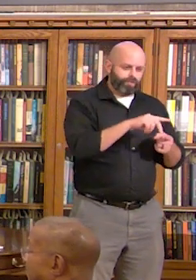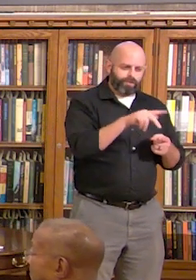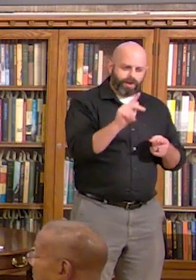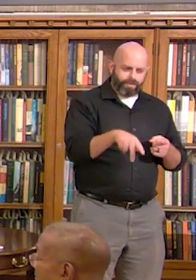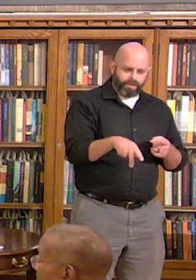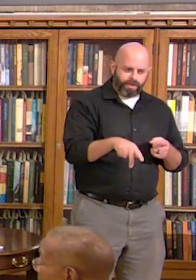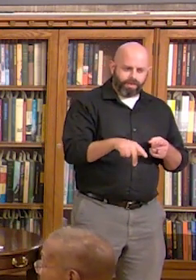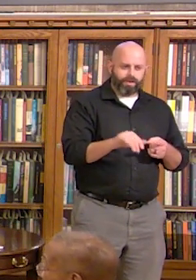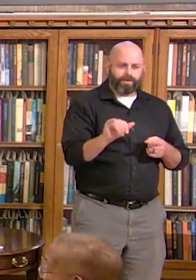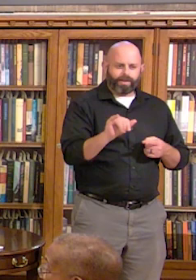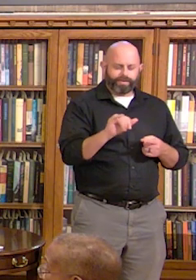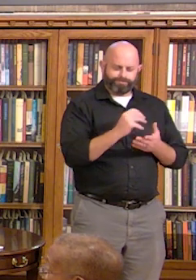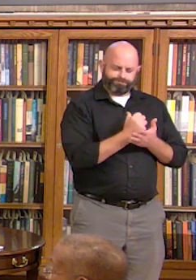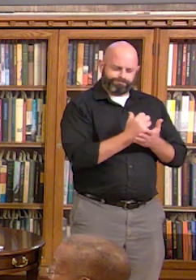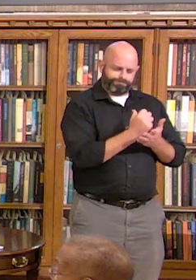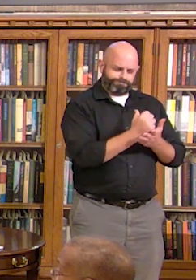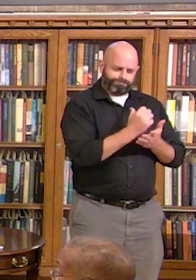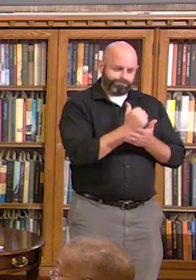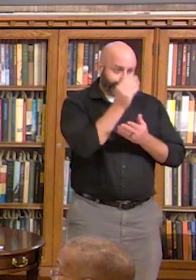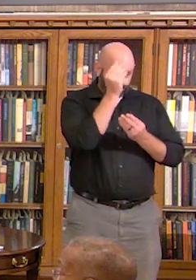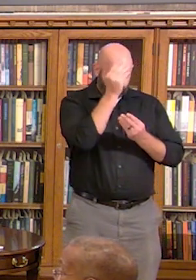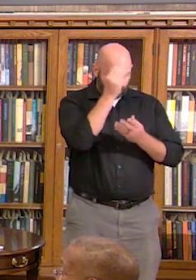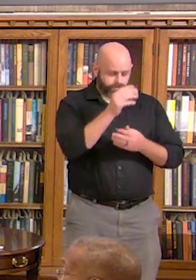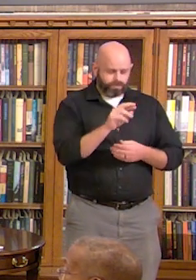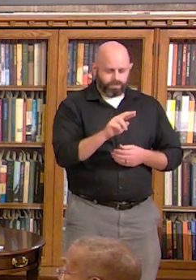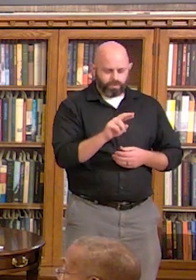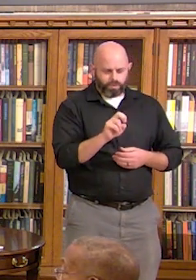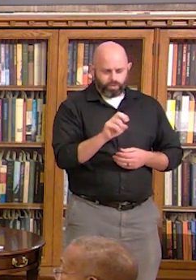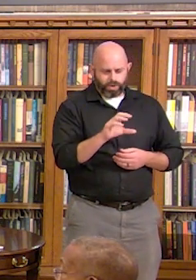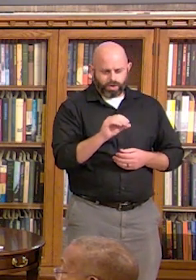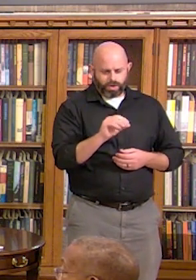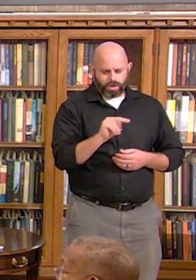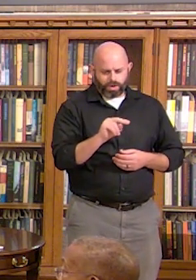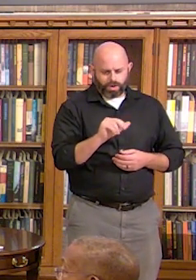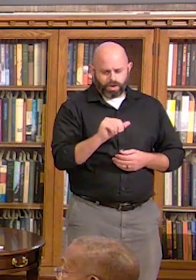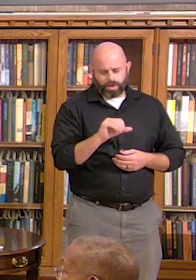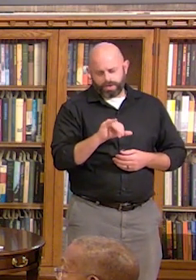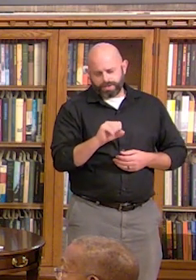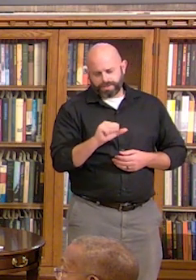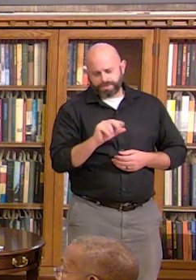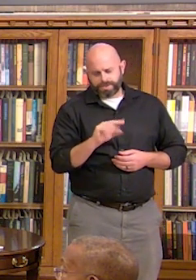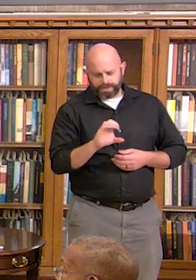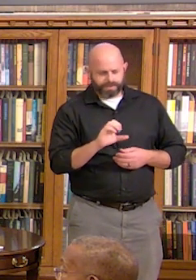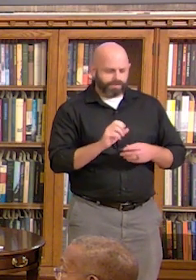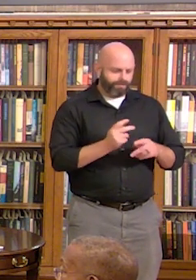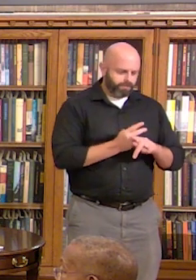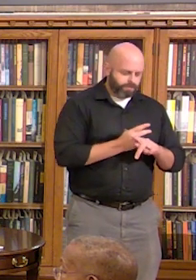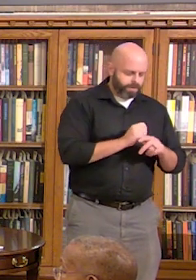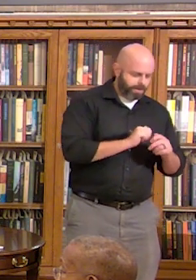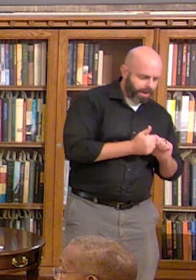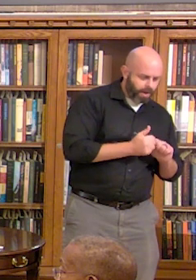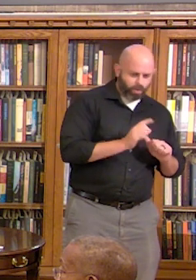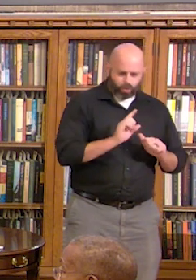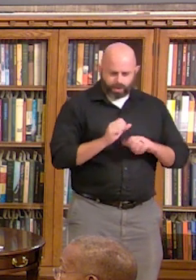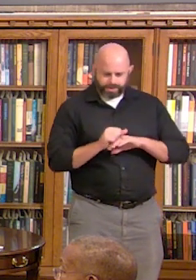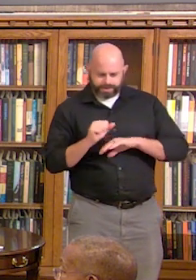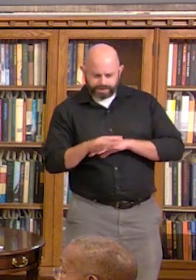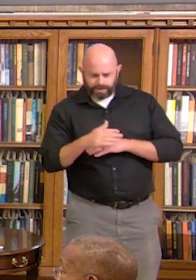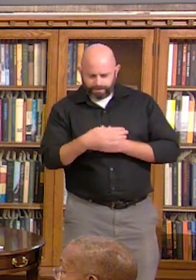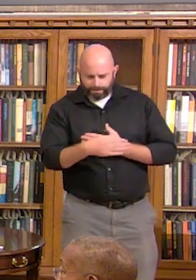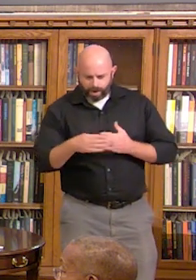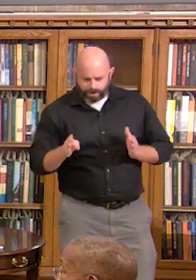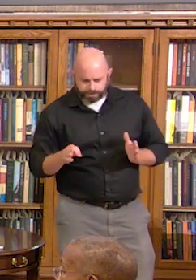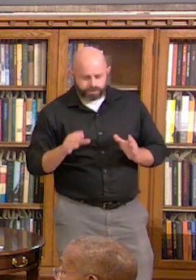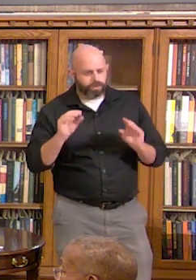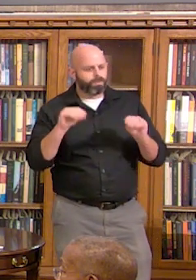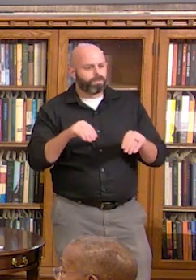the reconnaissance guy he goes to Philadelphia he figures out how they're going to do it and where they're going to send this box they put Henry in